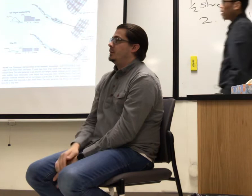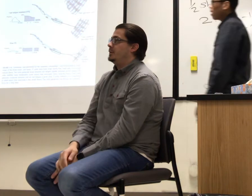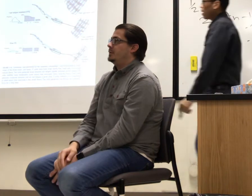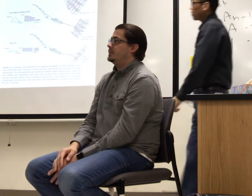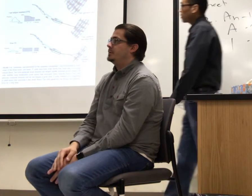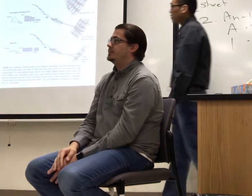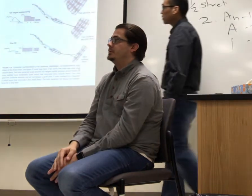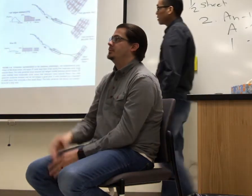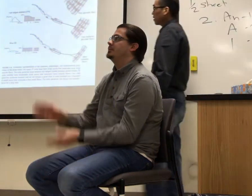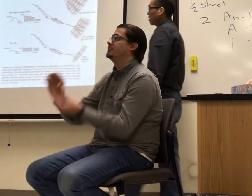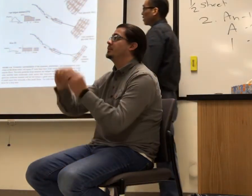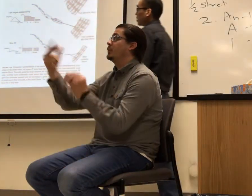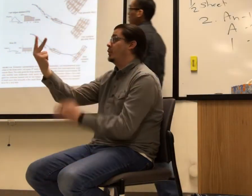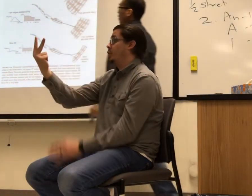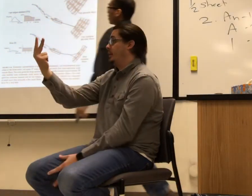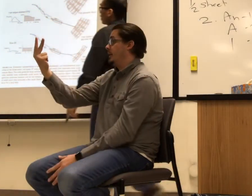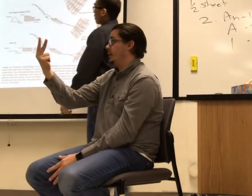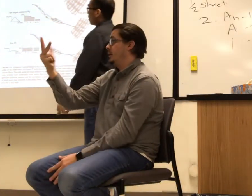comment on,